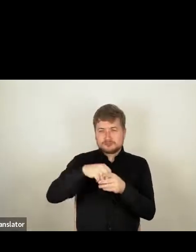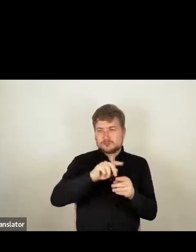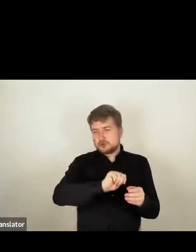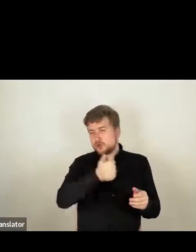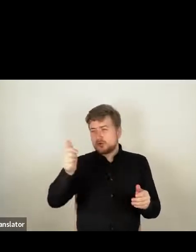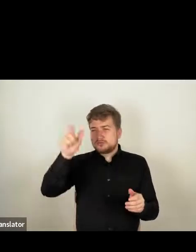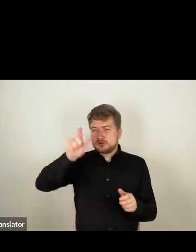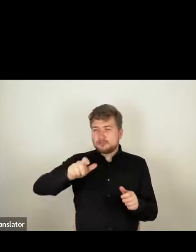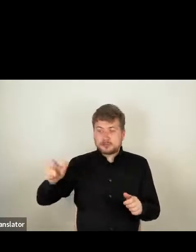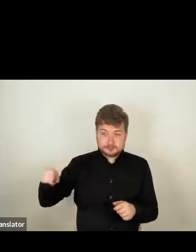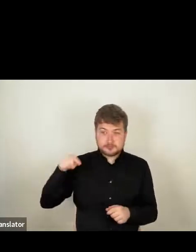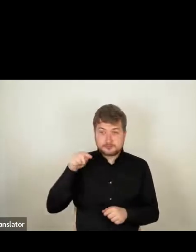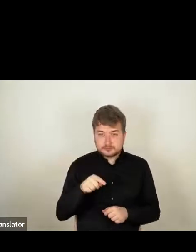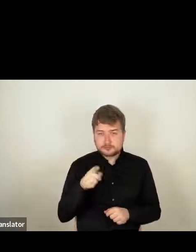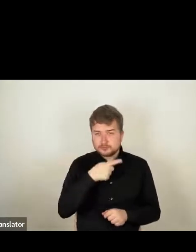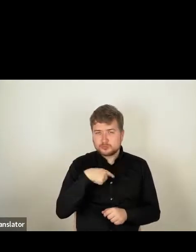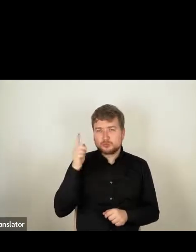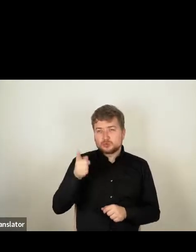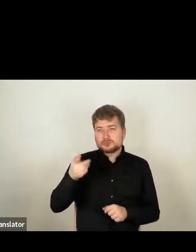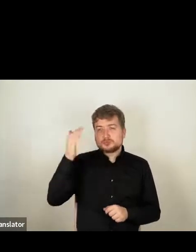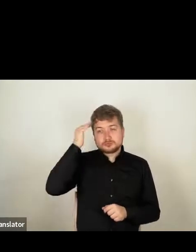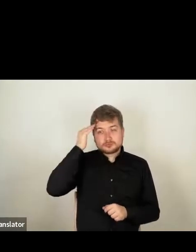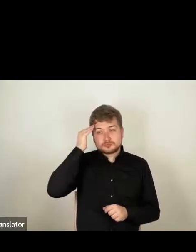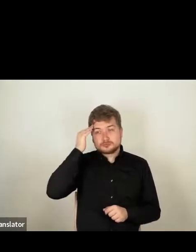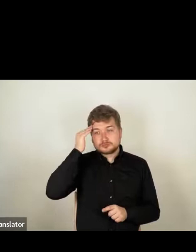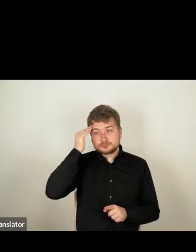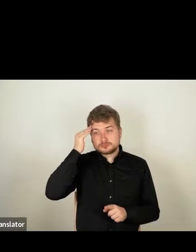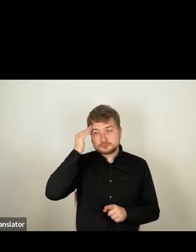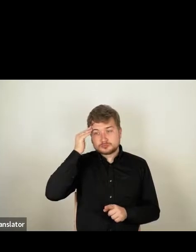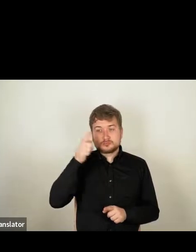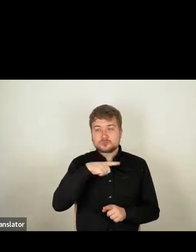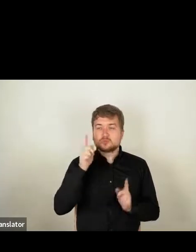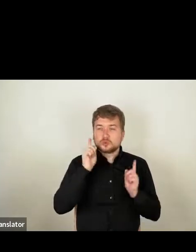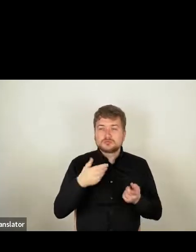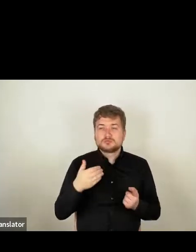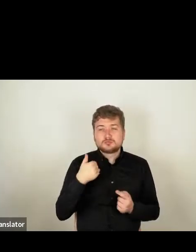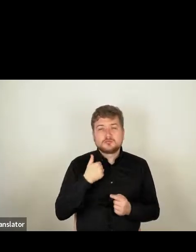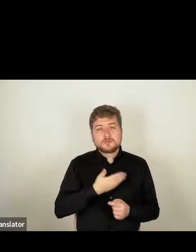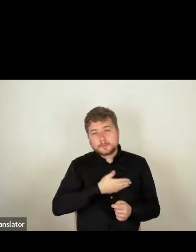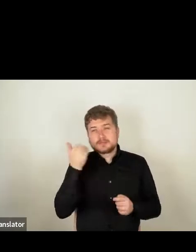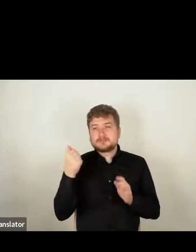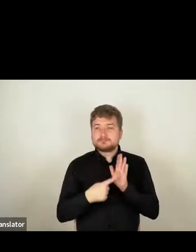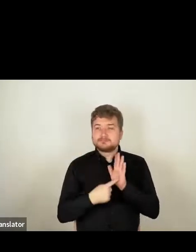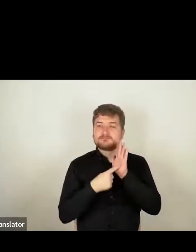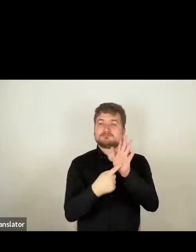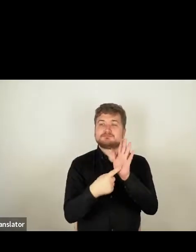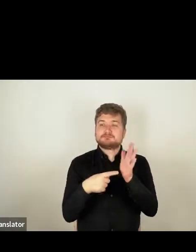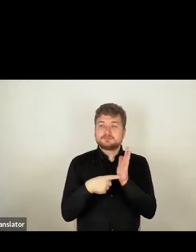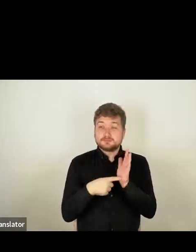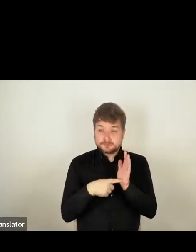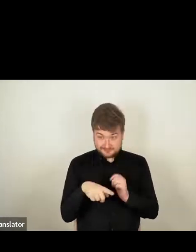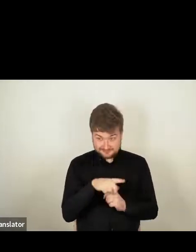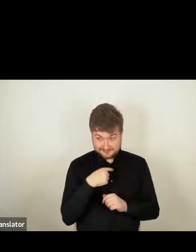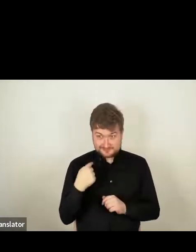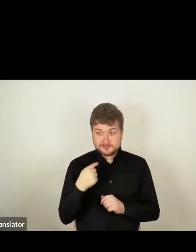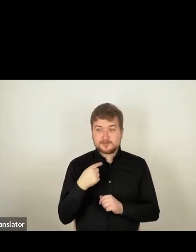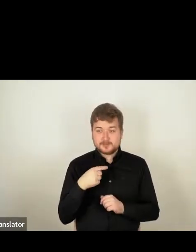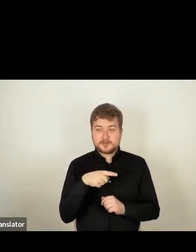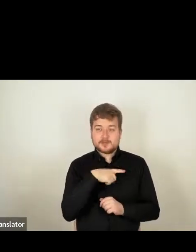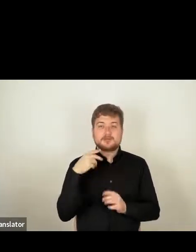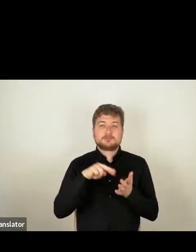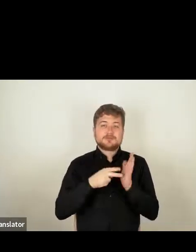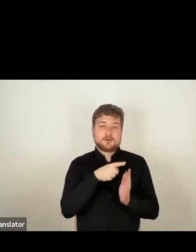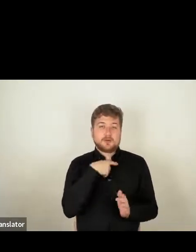is because we will have better representation. We will have better decision-making because we will have people from all across our nation knowing